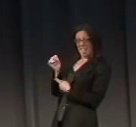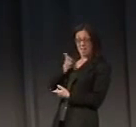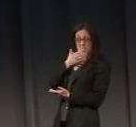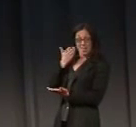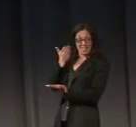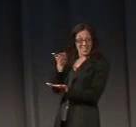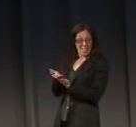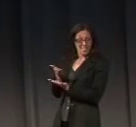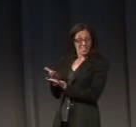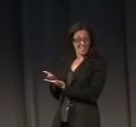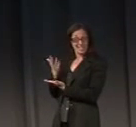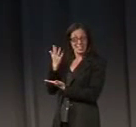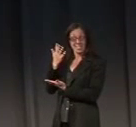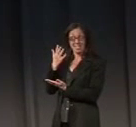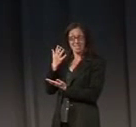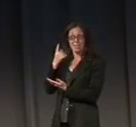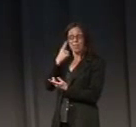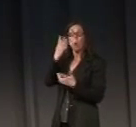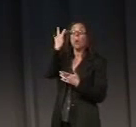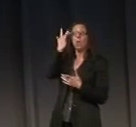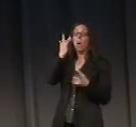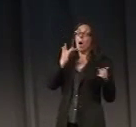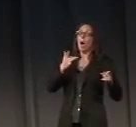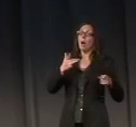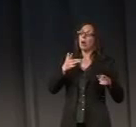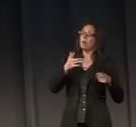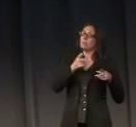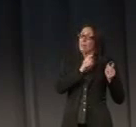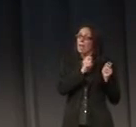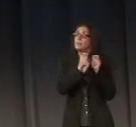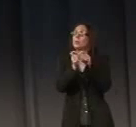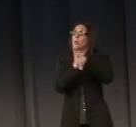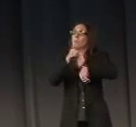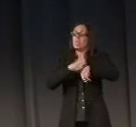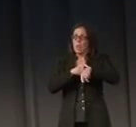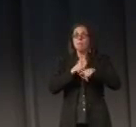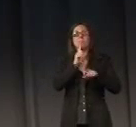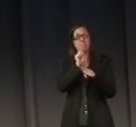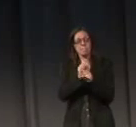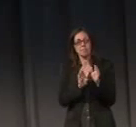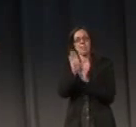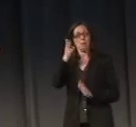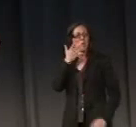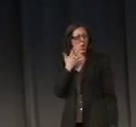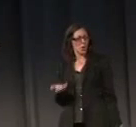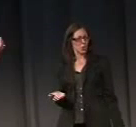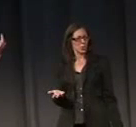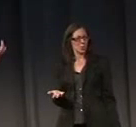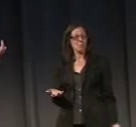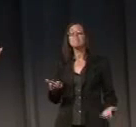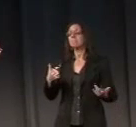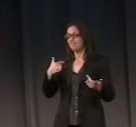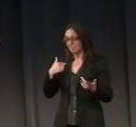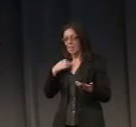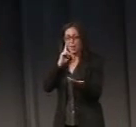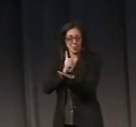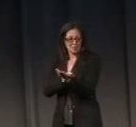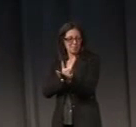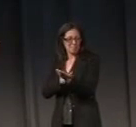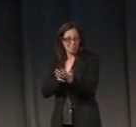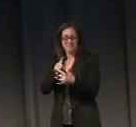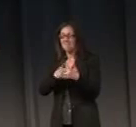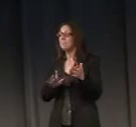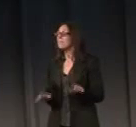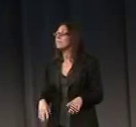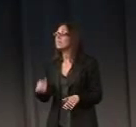to miss the point. And here I will just footnote all of what Taube talked about, which is when you experience the world, color